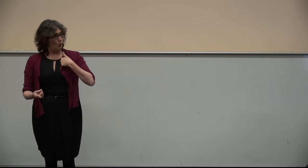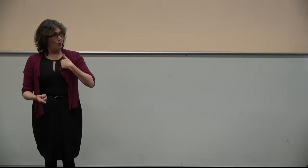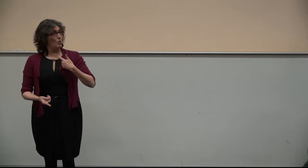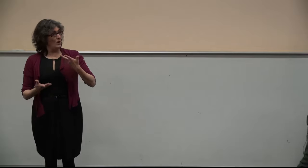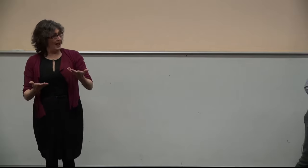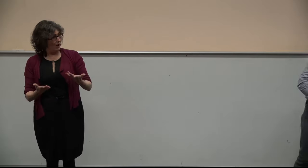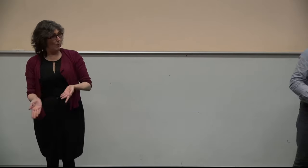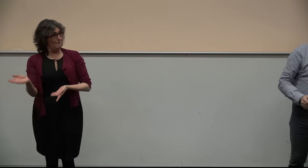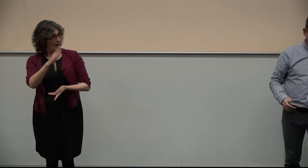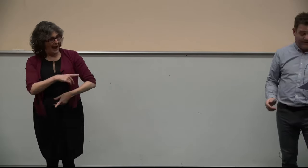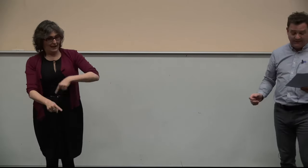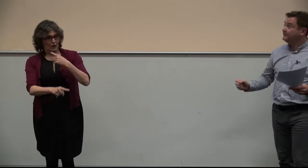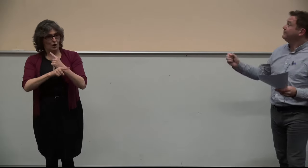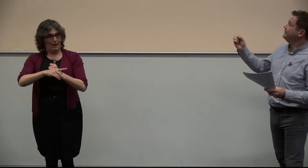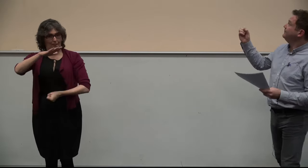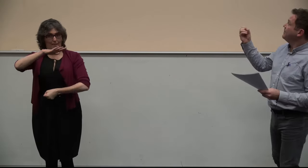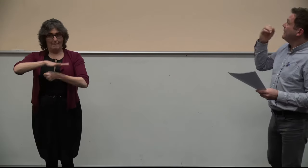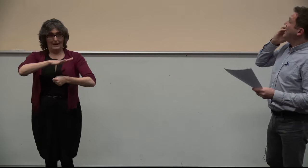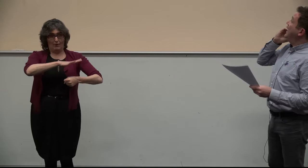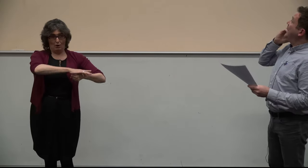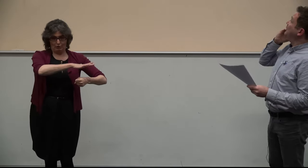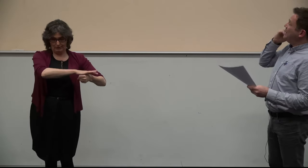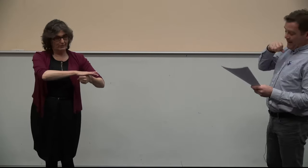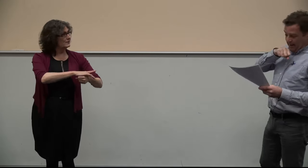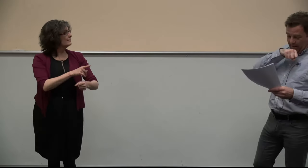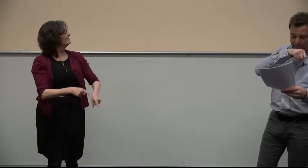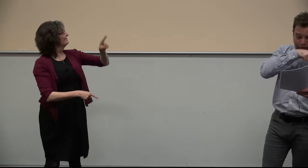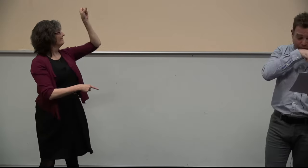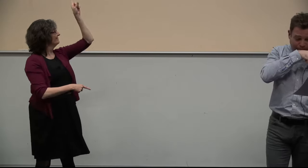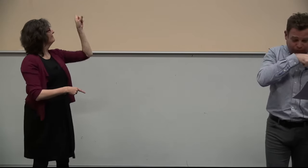of theater. Einstein's back.